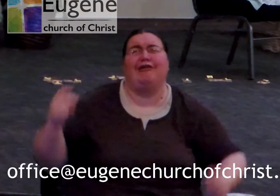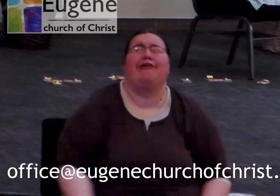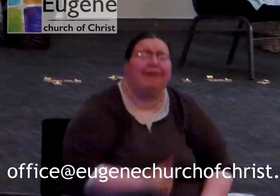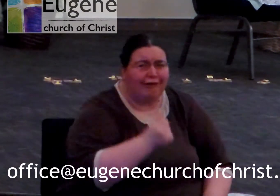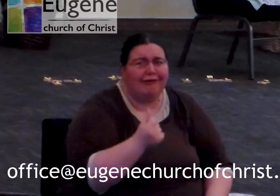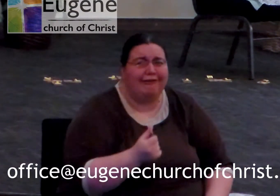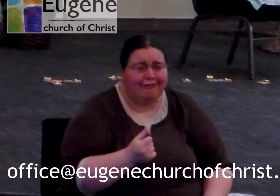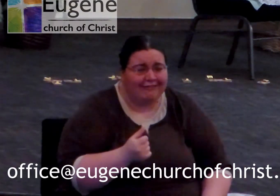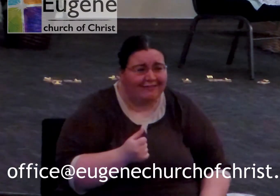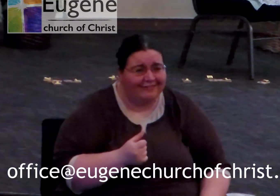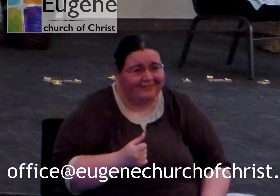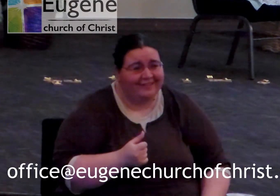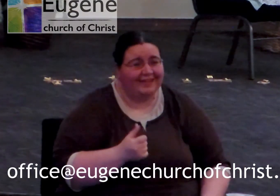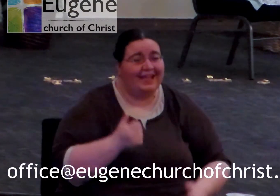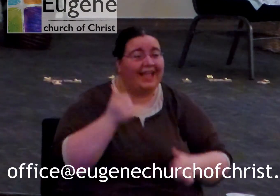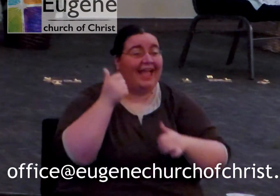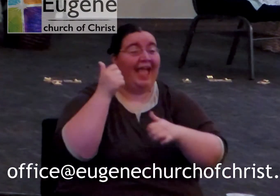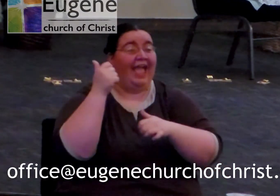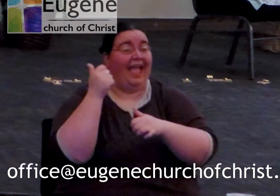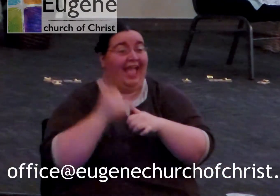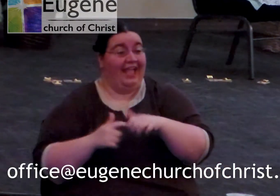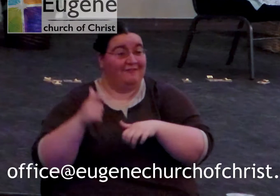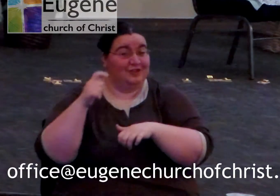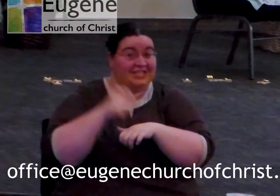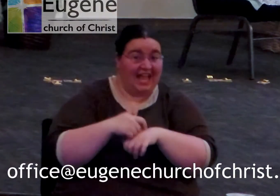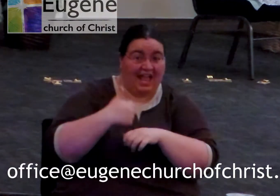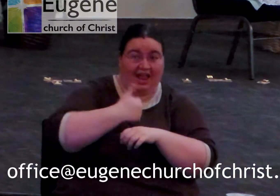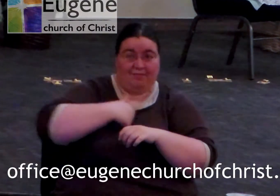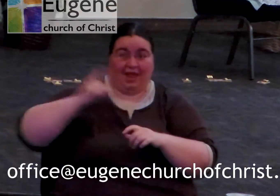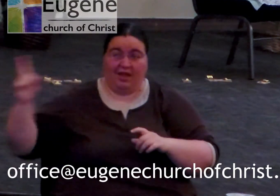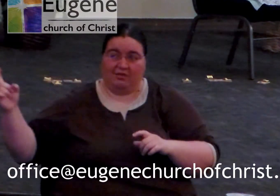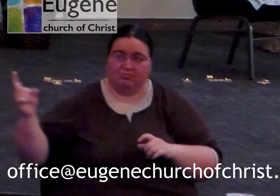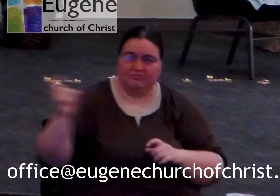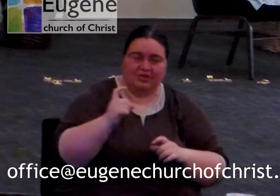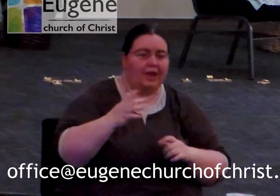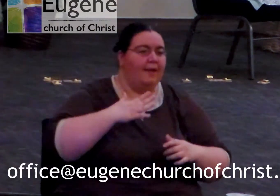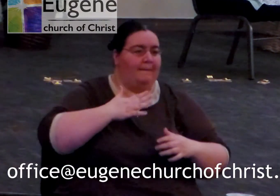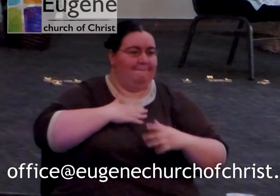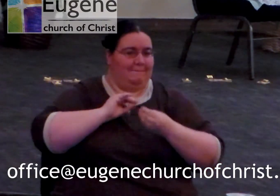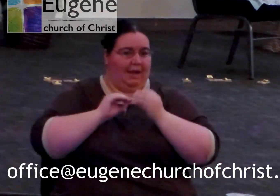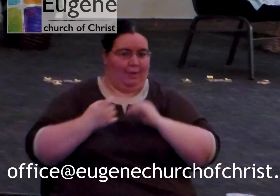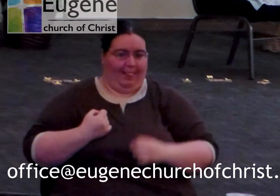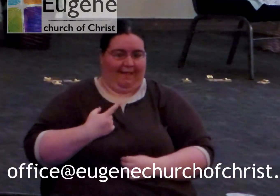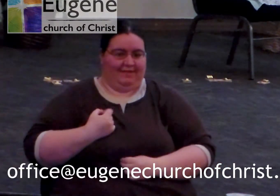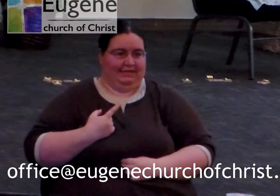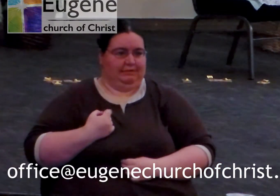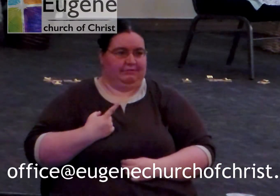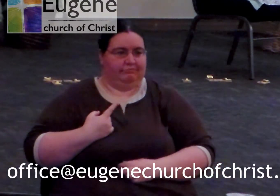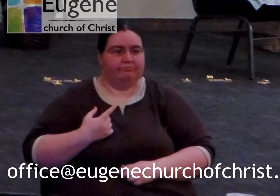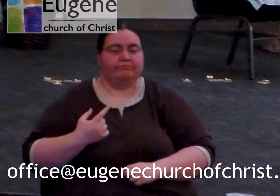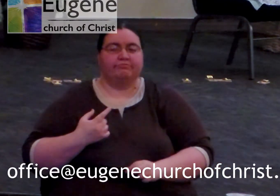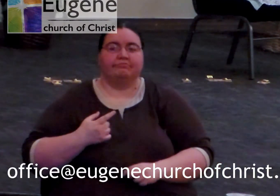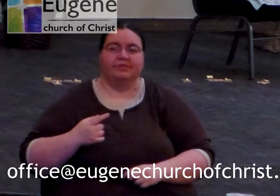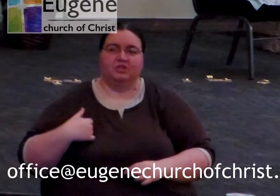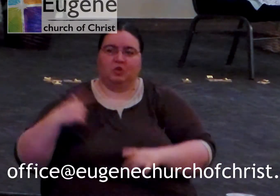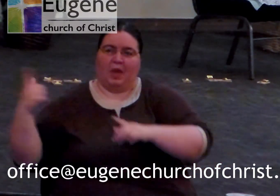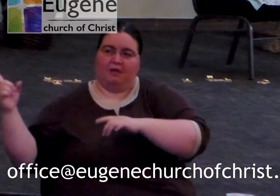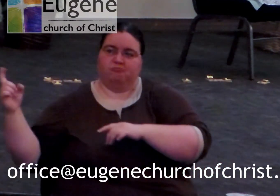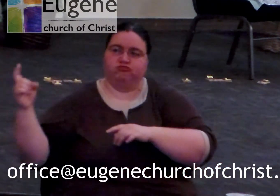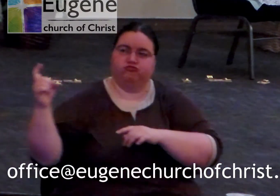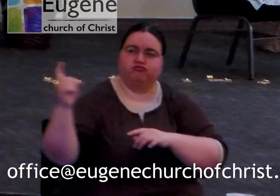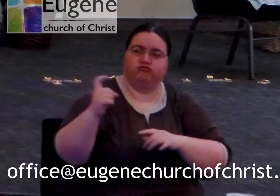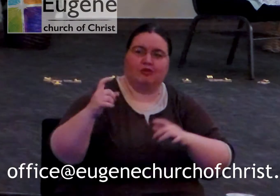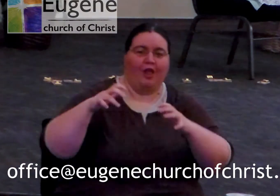was 11 because I was a Danny White fan. And so they said, throw it to 11, like they were chanting, throw it to